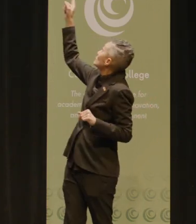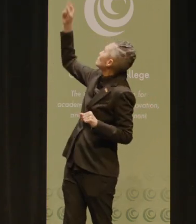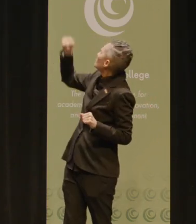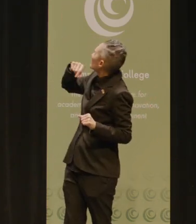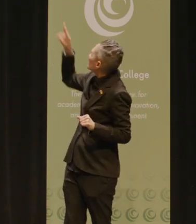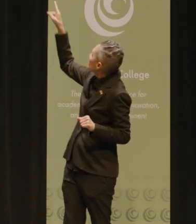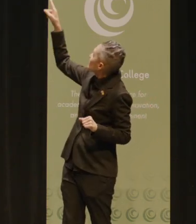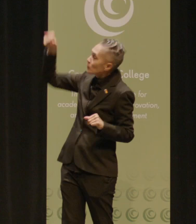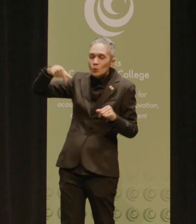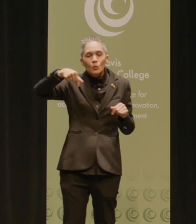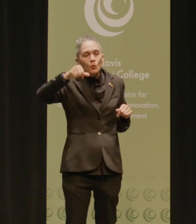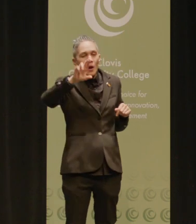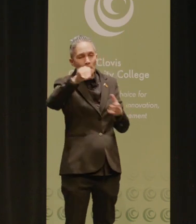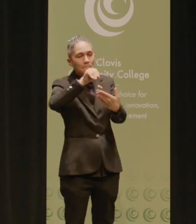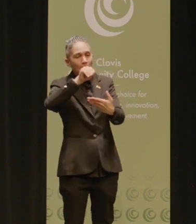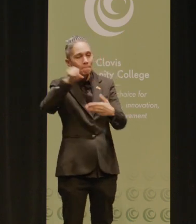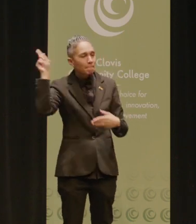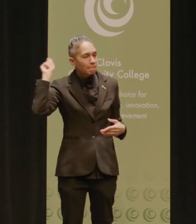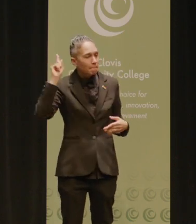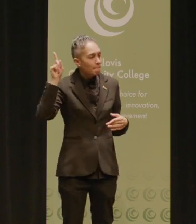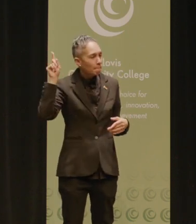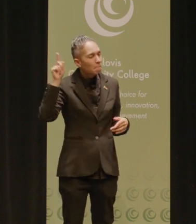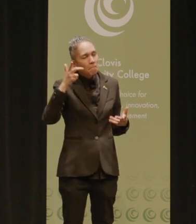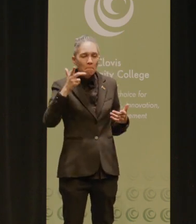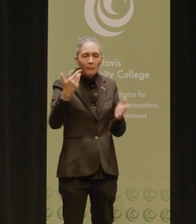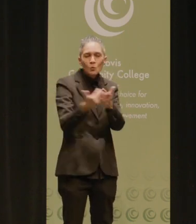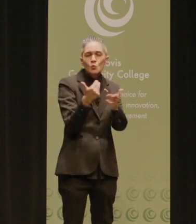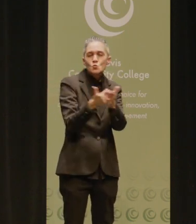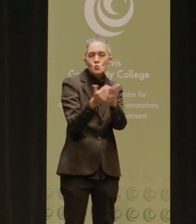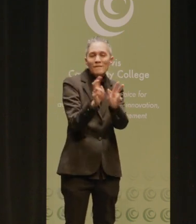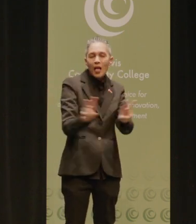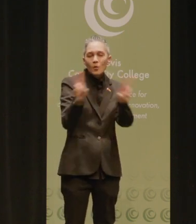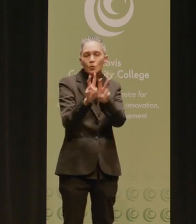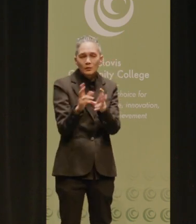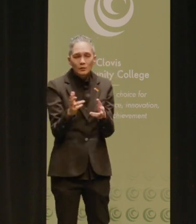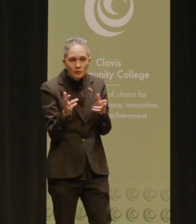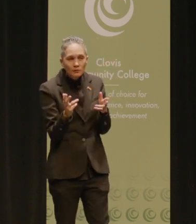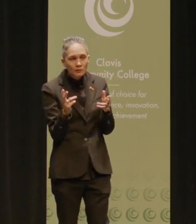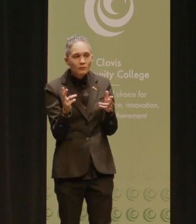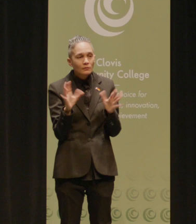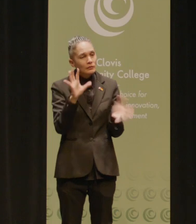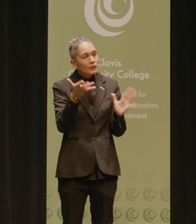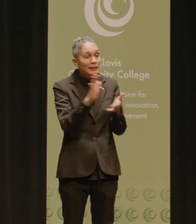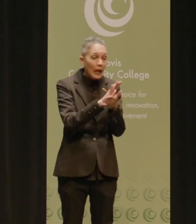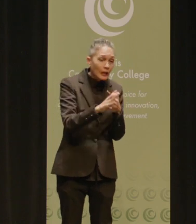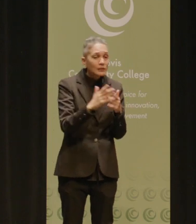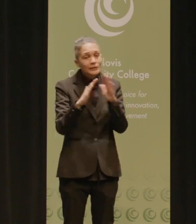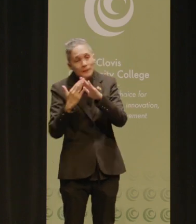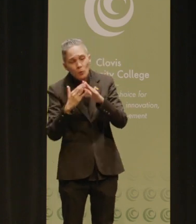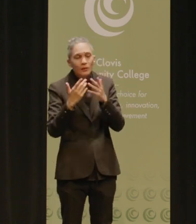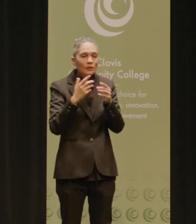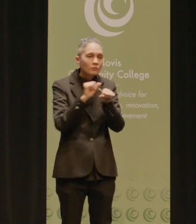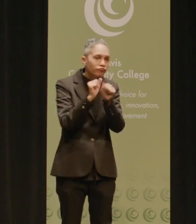Okay. So these are the values that are kind of new to us. We've always been student-centered. Kindness, community,